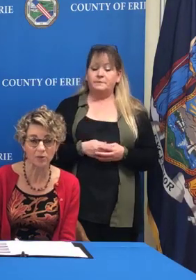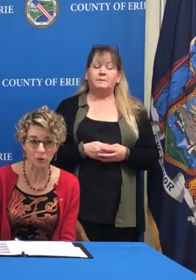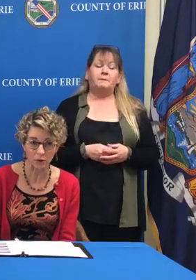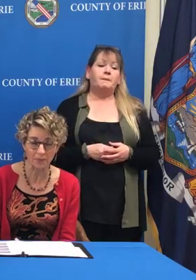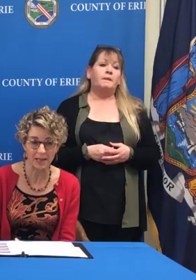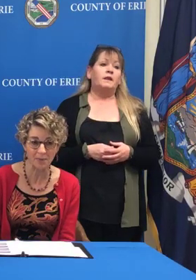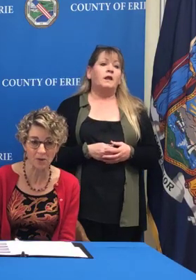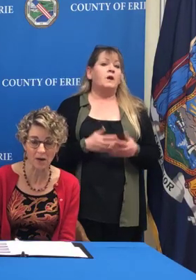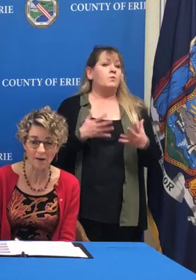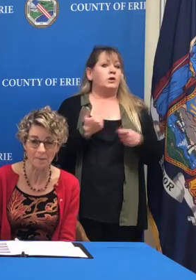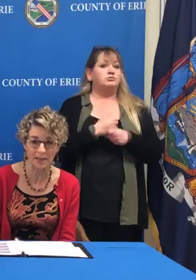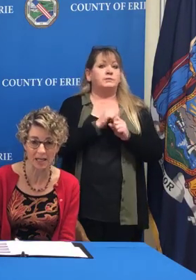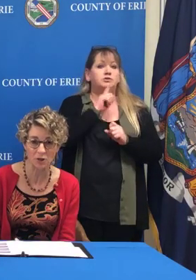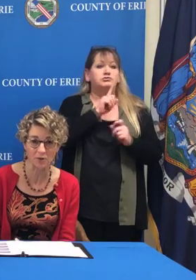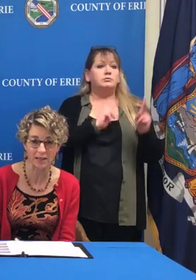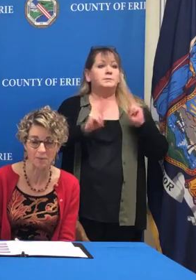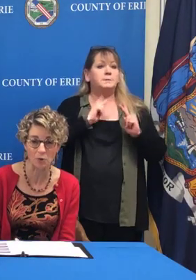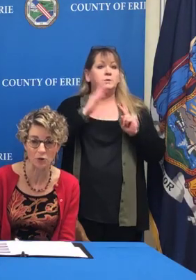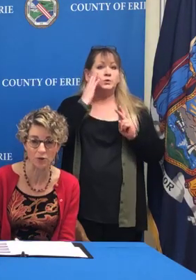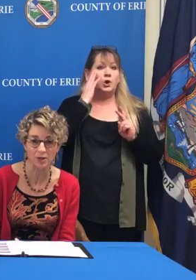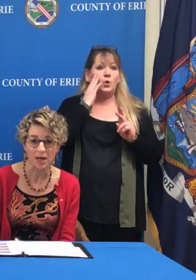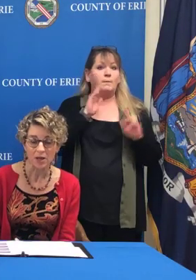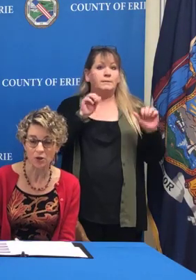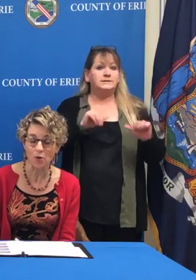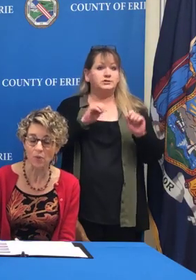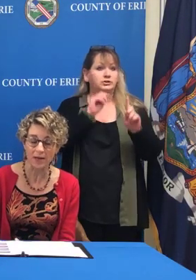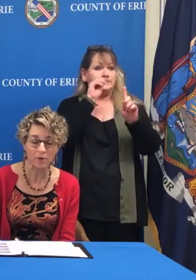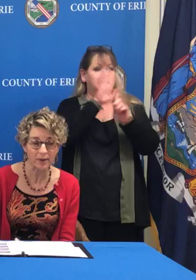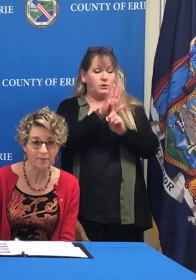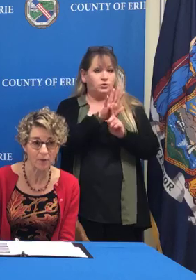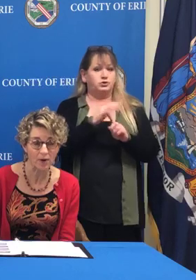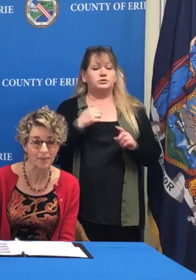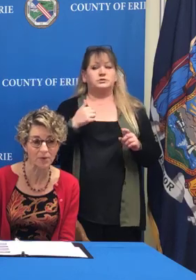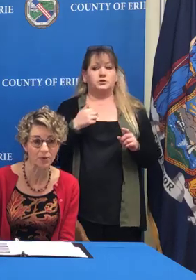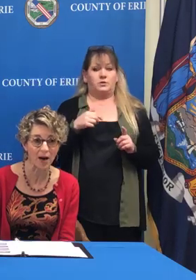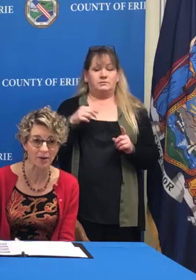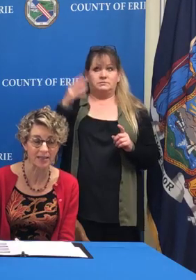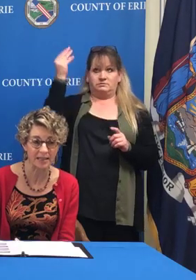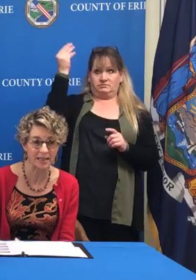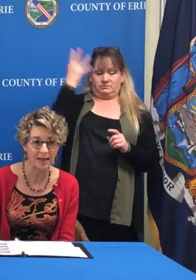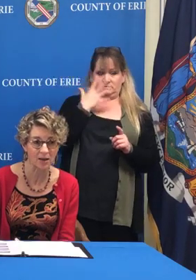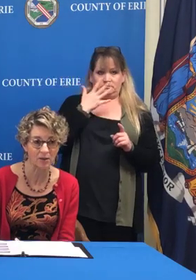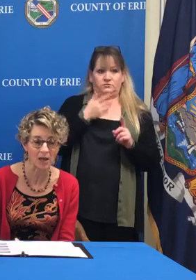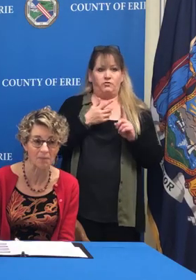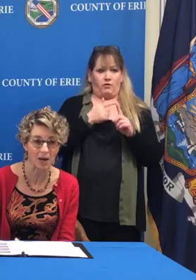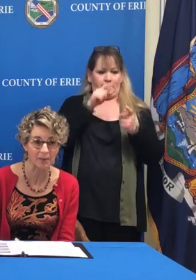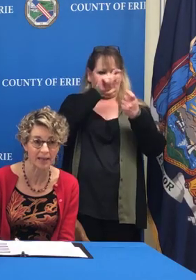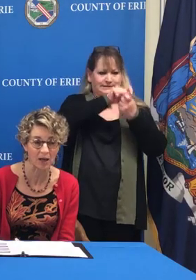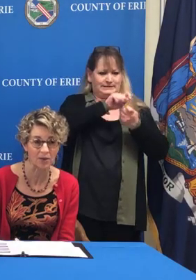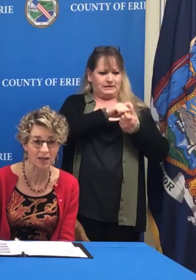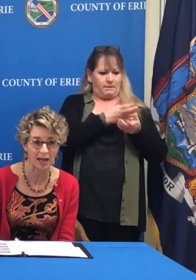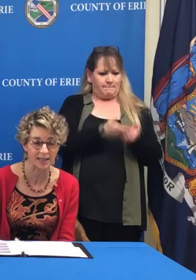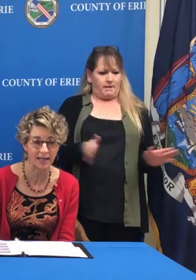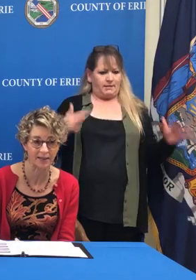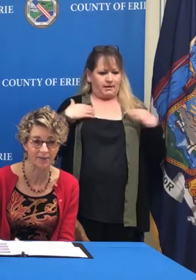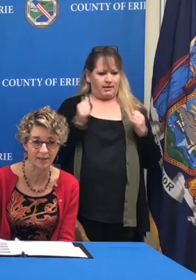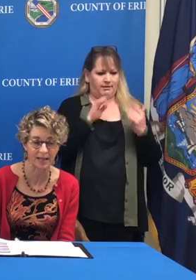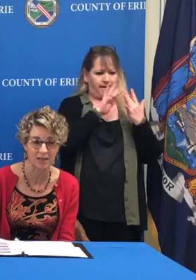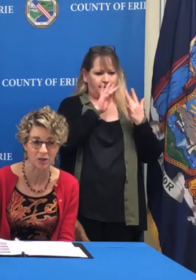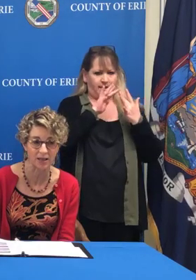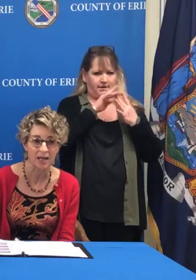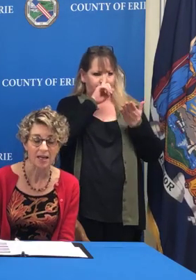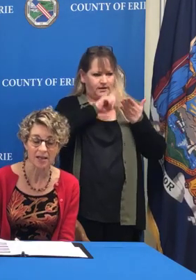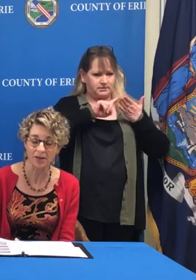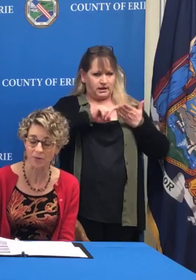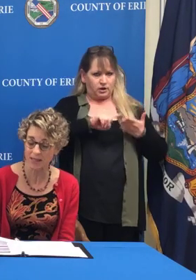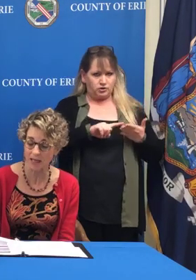want to alert people of potential exposures. So we were informed through our detailed public health contact